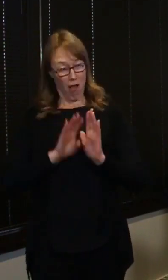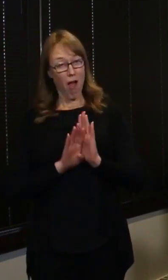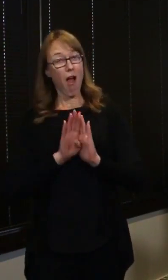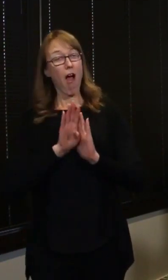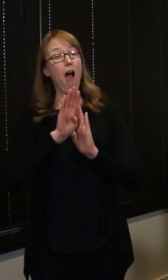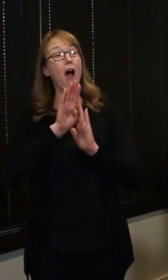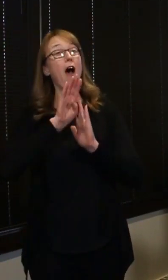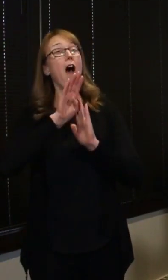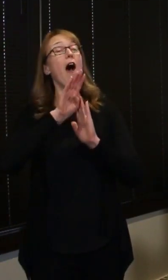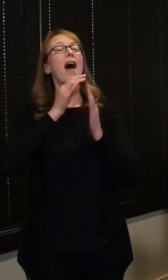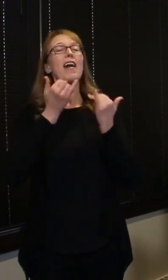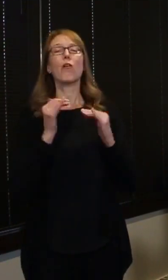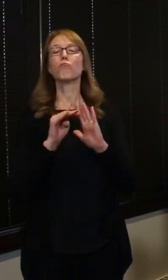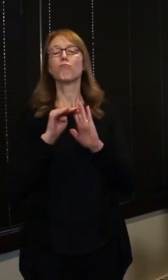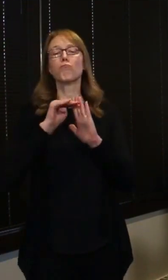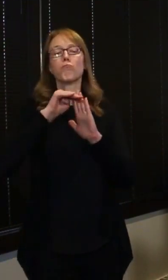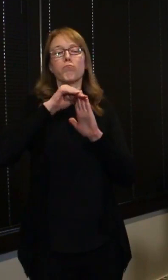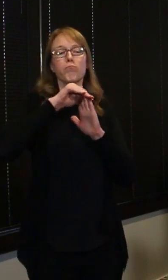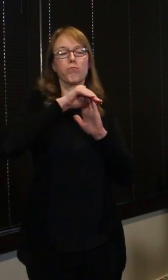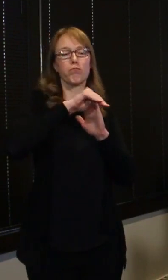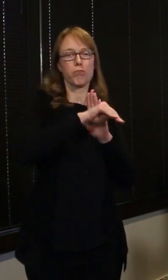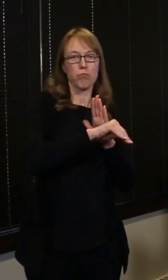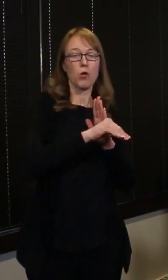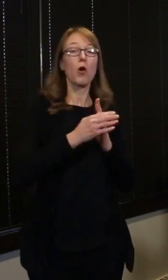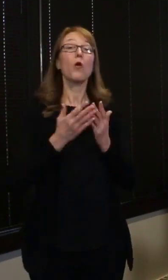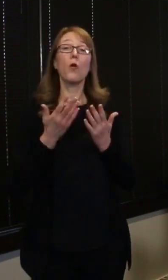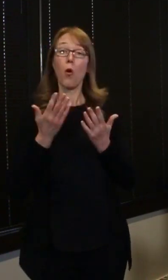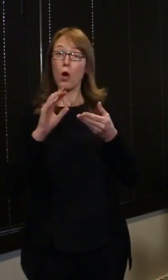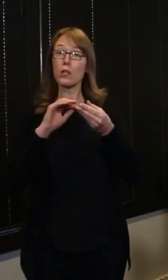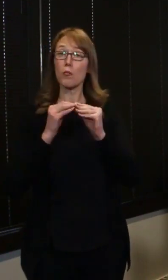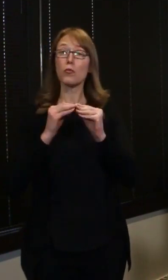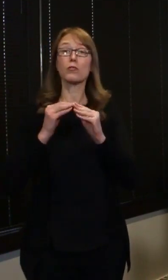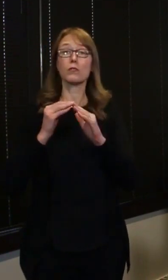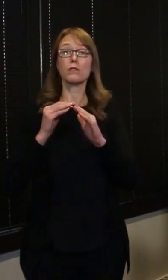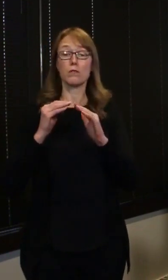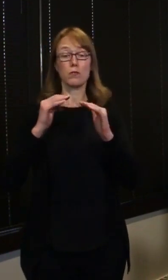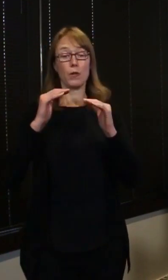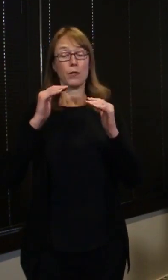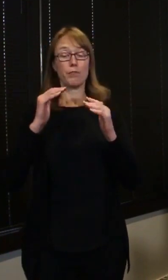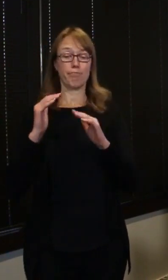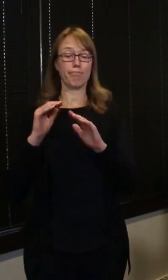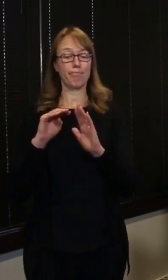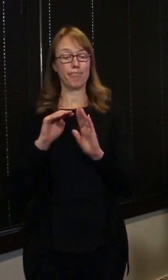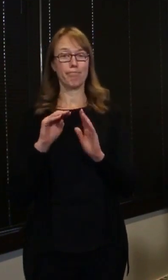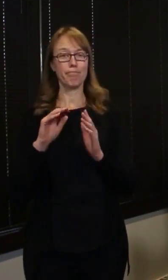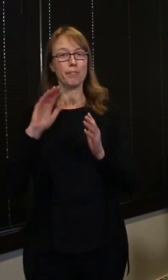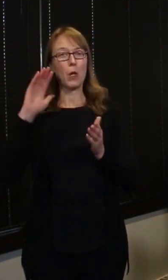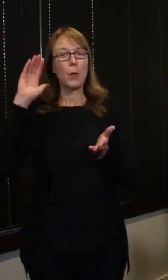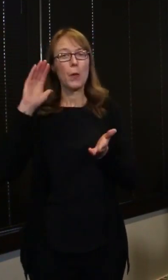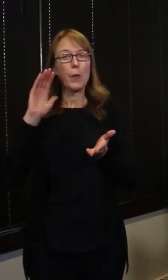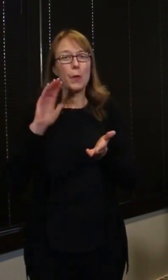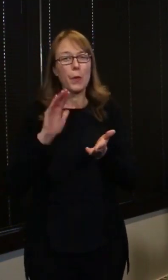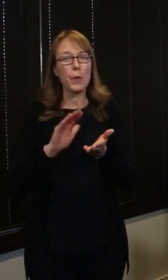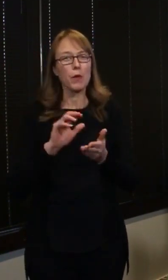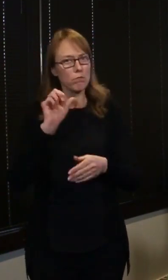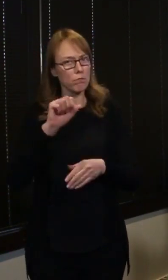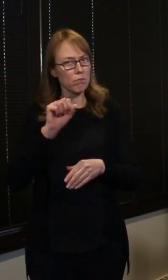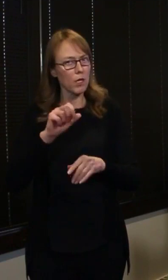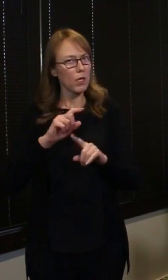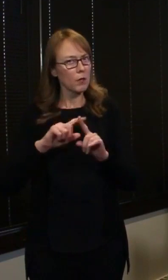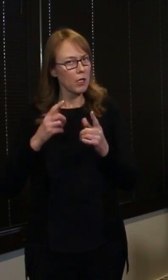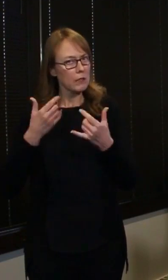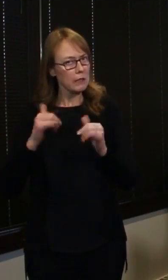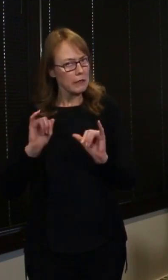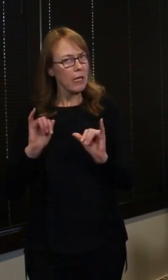we're still at a very high level, and so that's not something to be taken lightly at all. Now, the progress in hospitalizations that